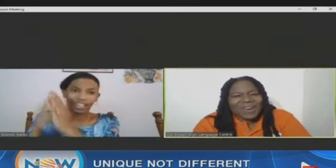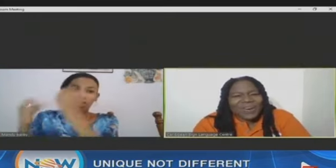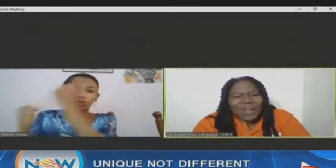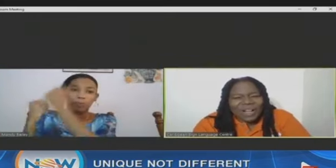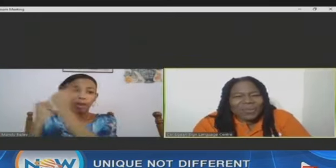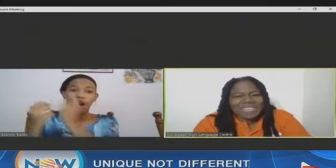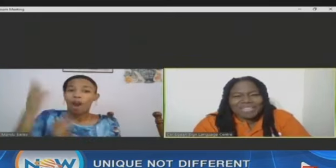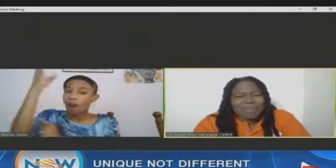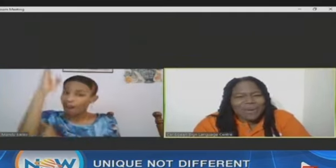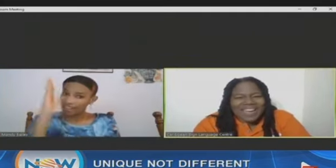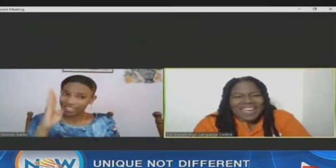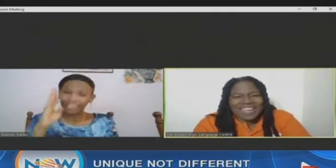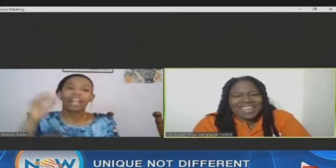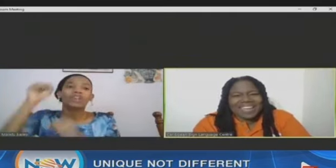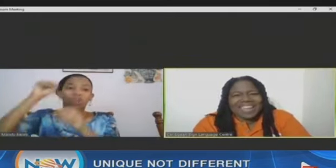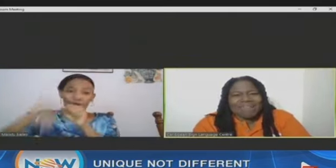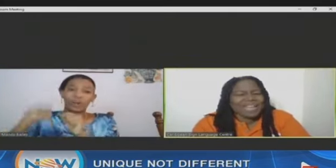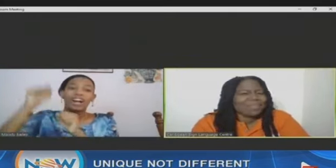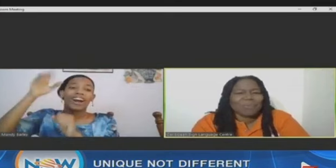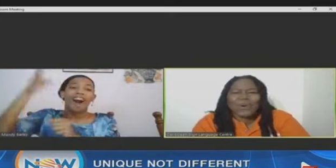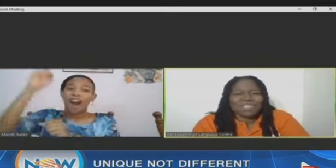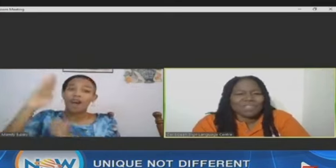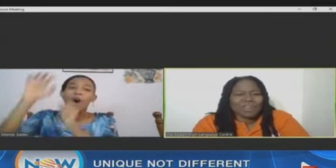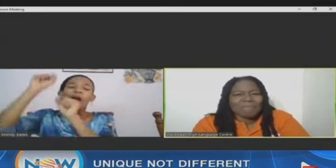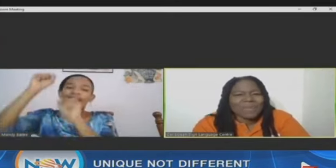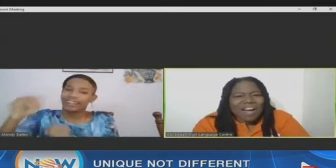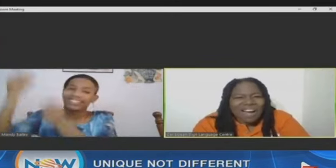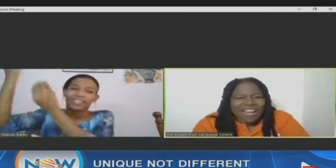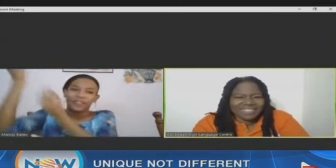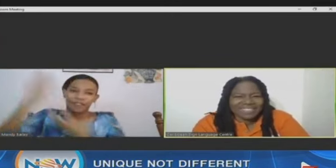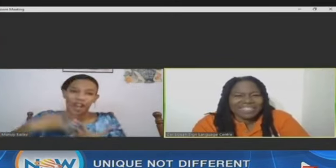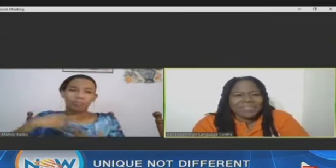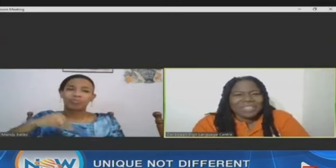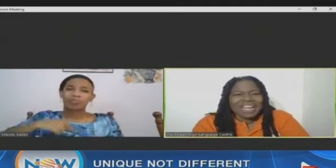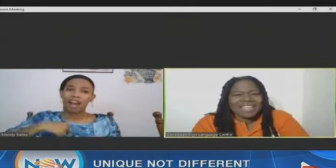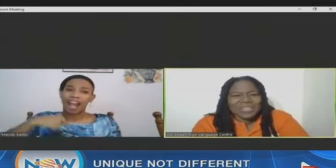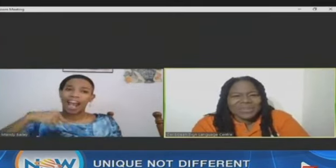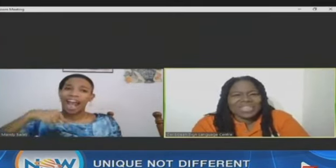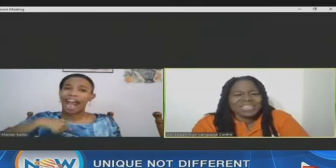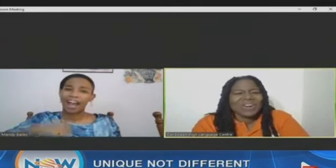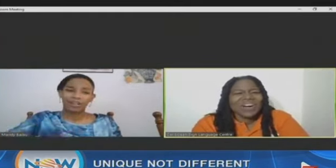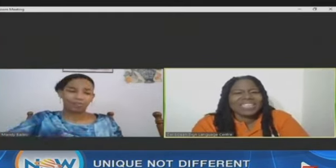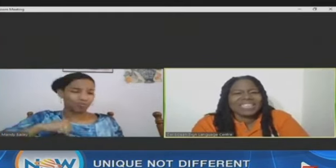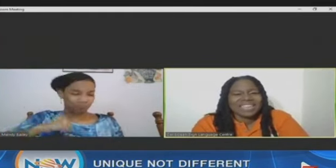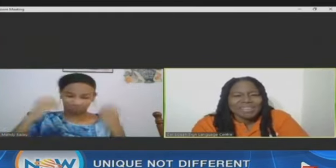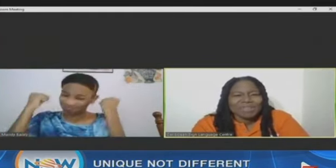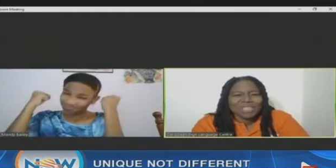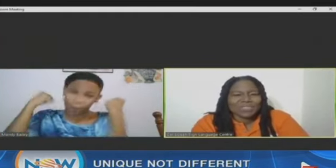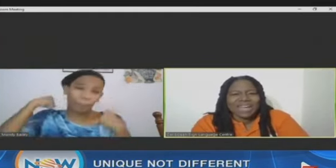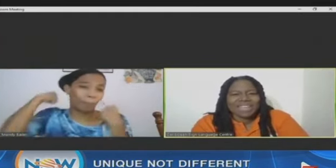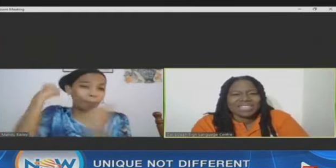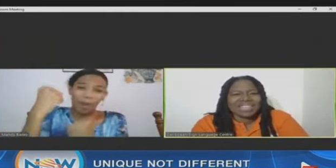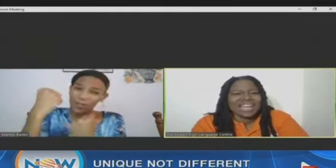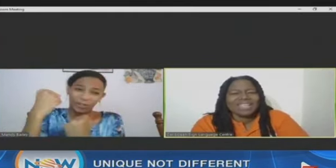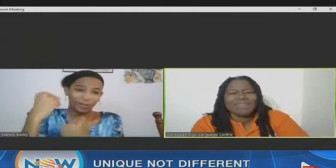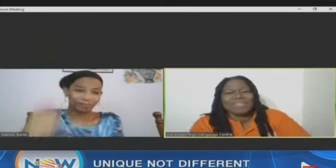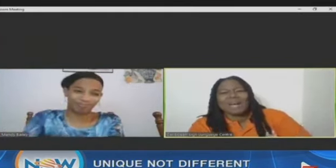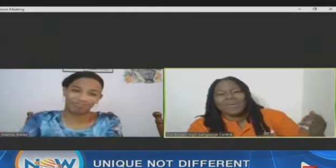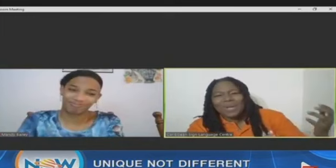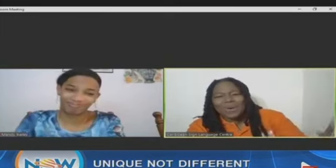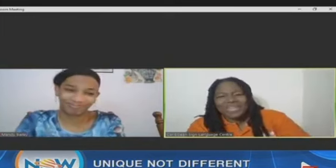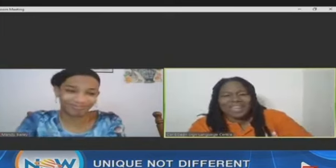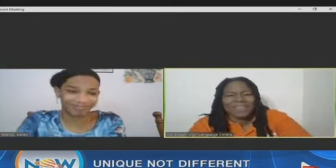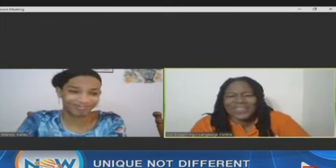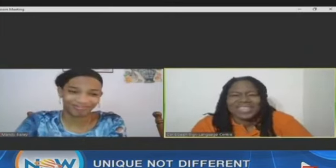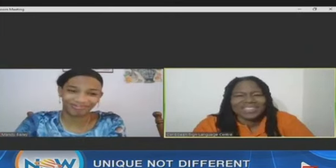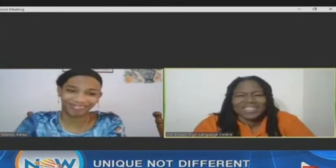I always pray. My support is from God. I know that God gives me strength. I even